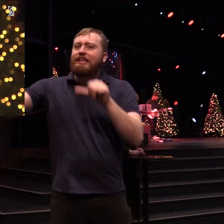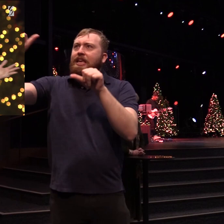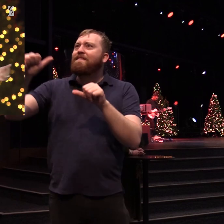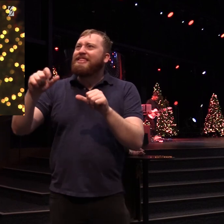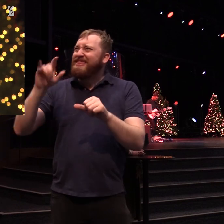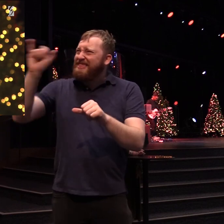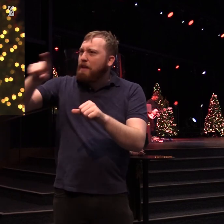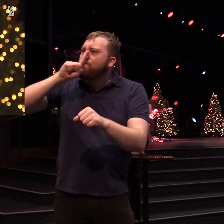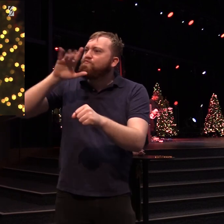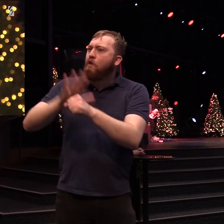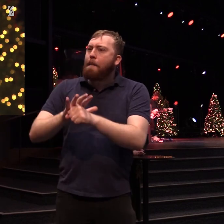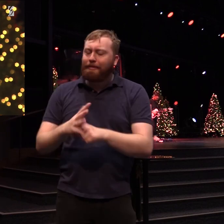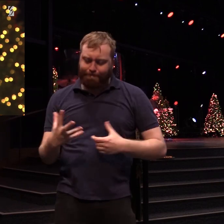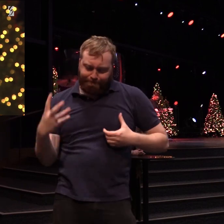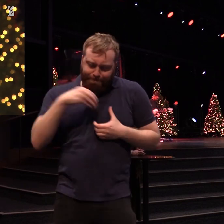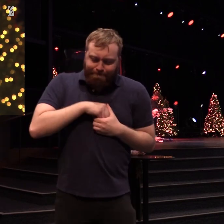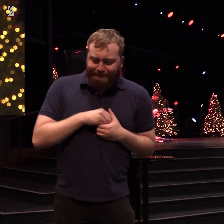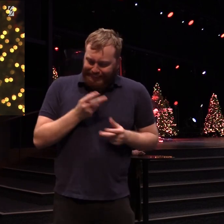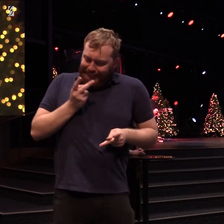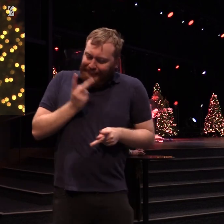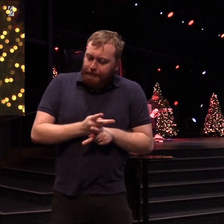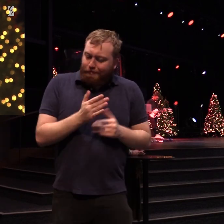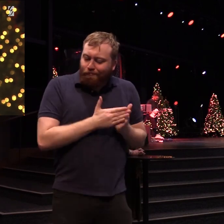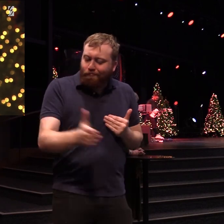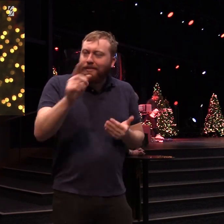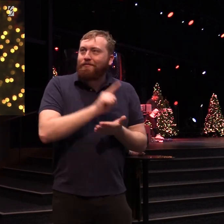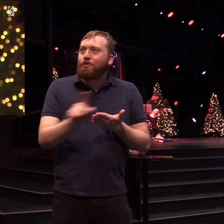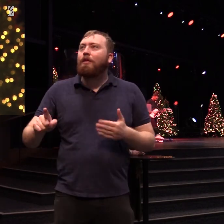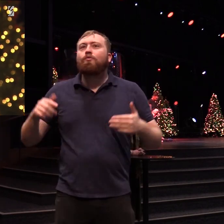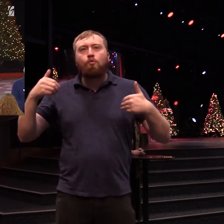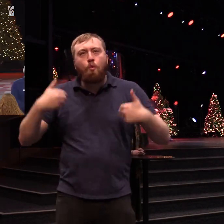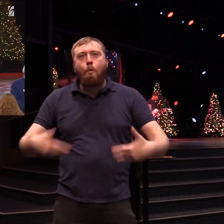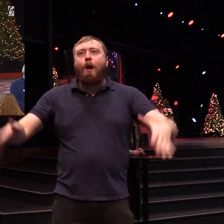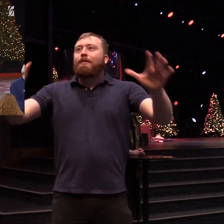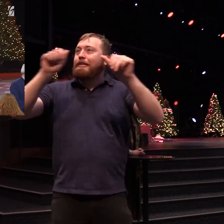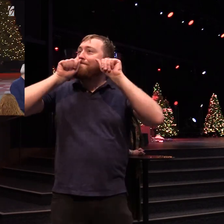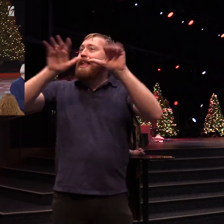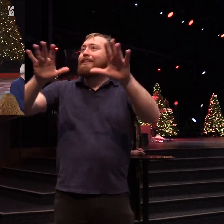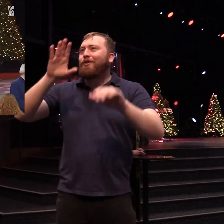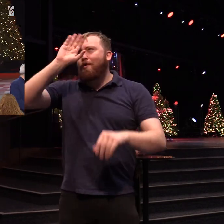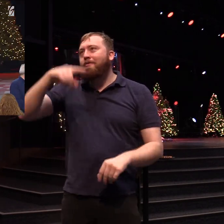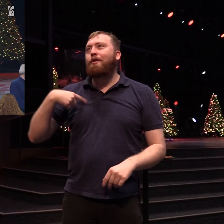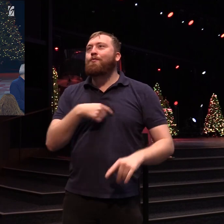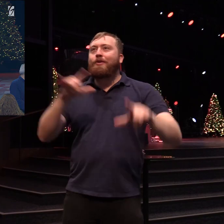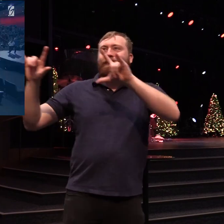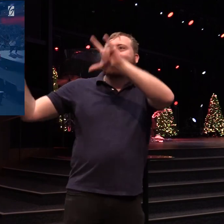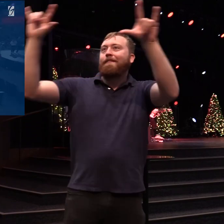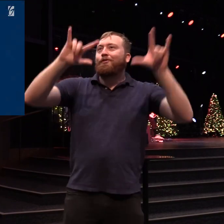week? Go be blessed and know that we love you. See you next week.